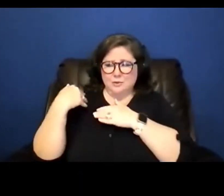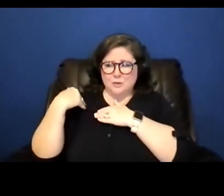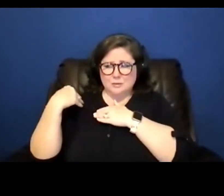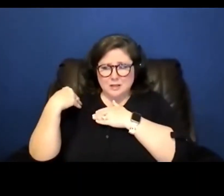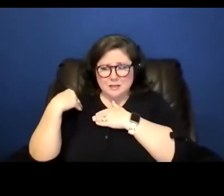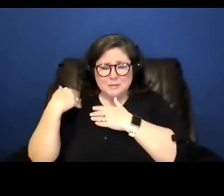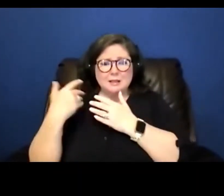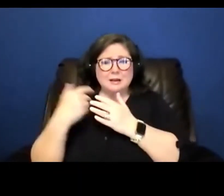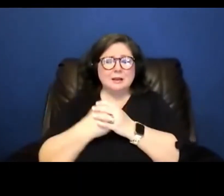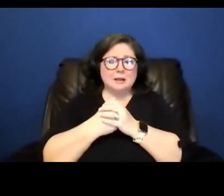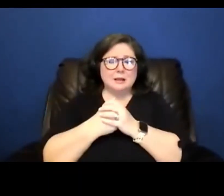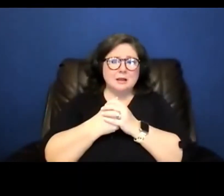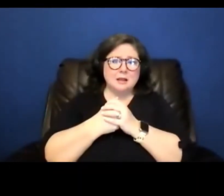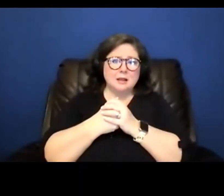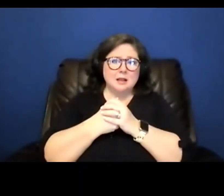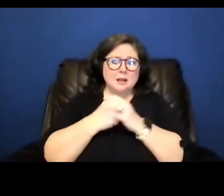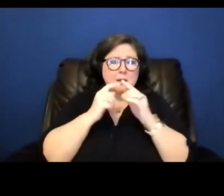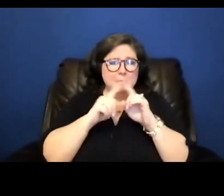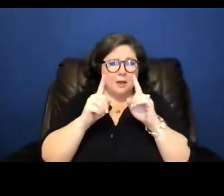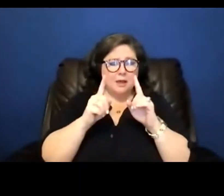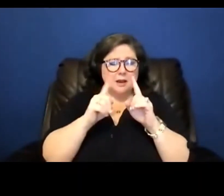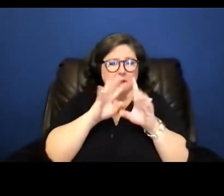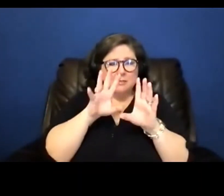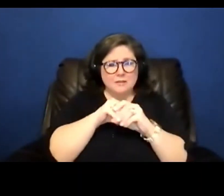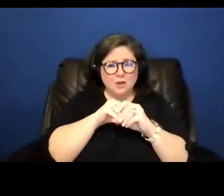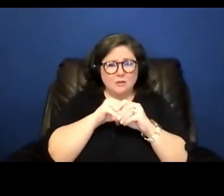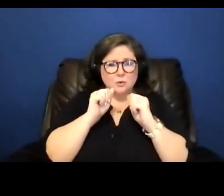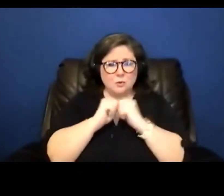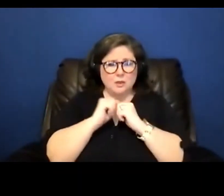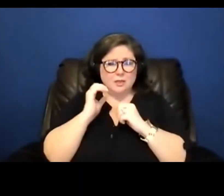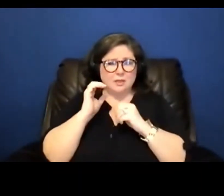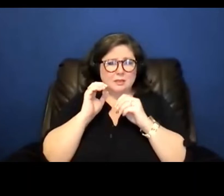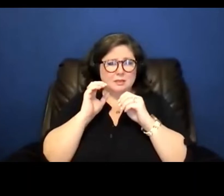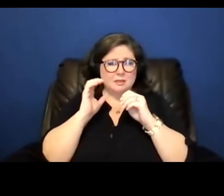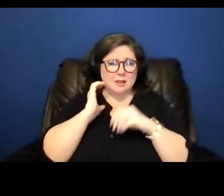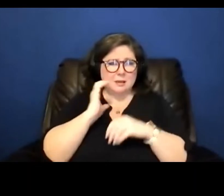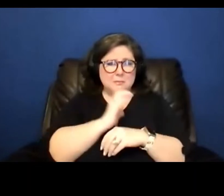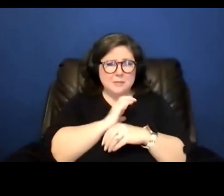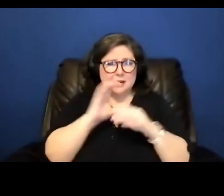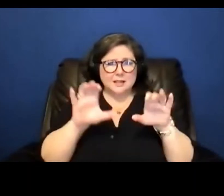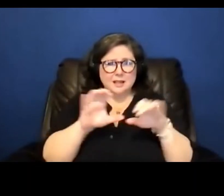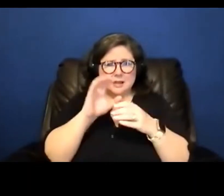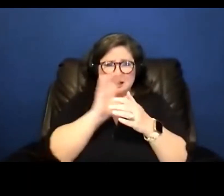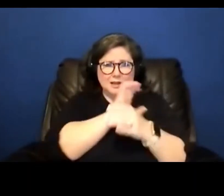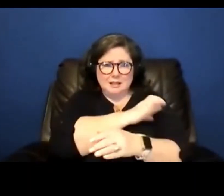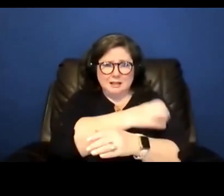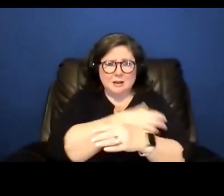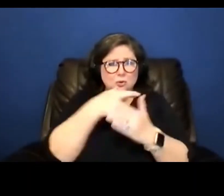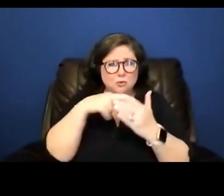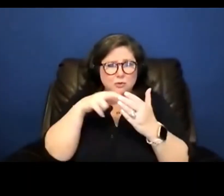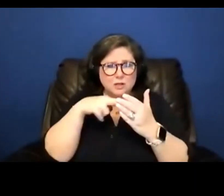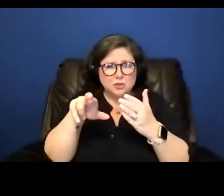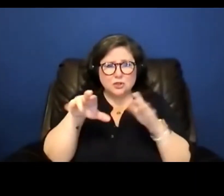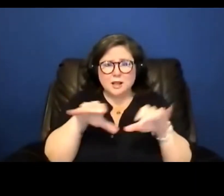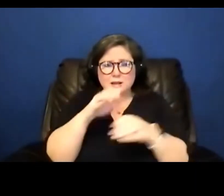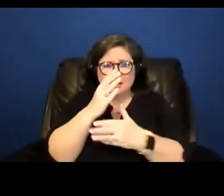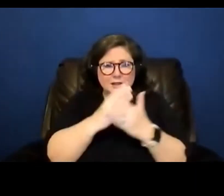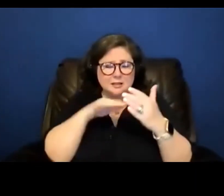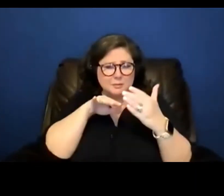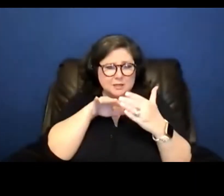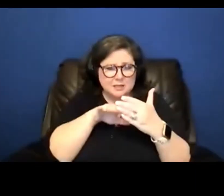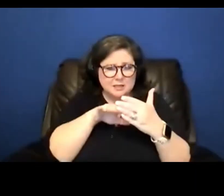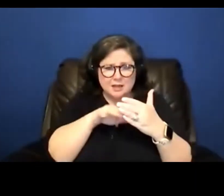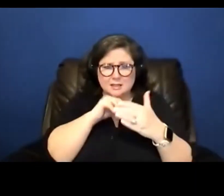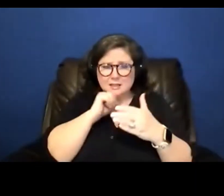But yet I had been, involved with committees that did clinical research, and I had worked on some studies that did